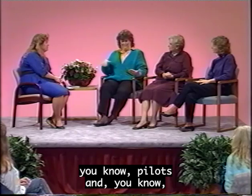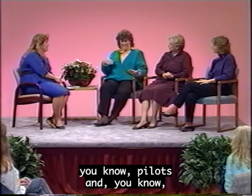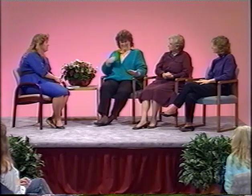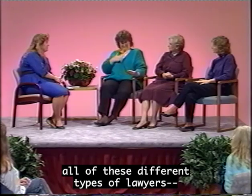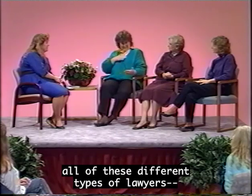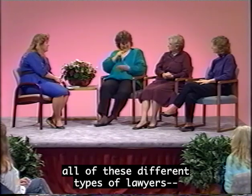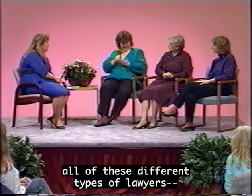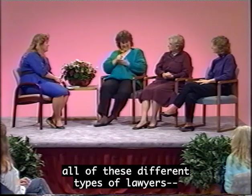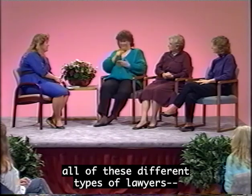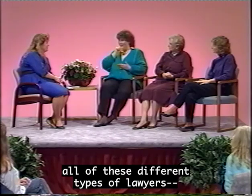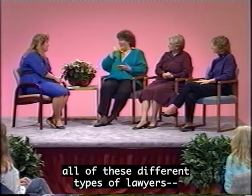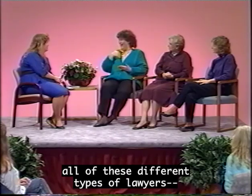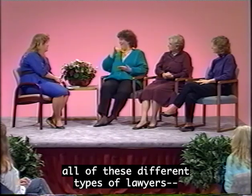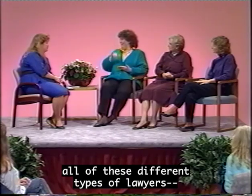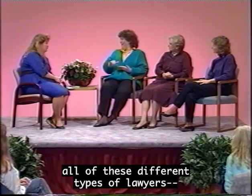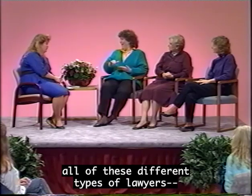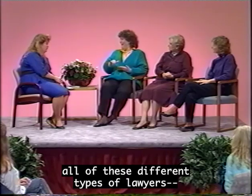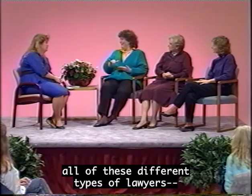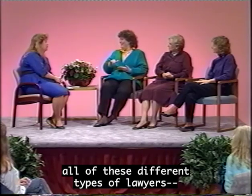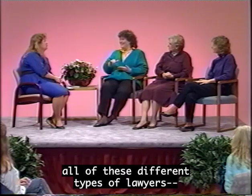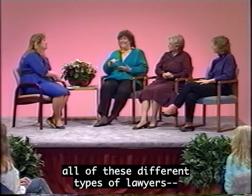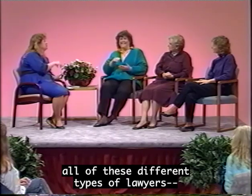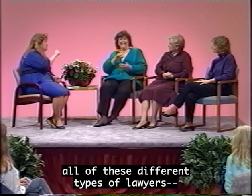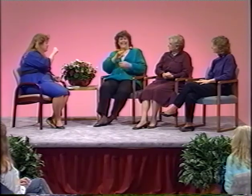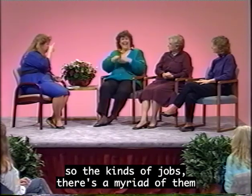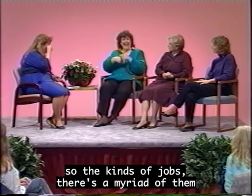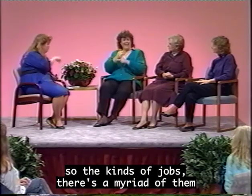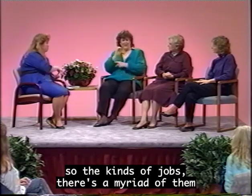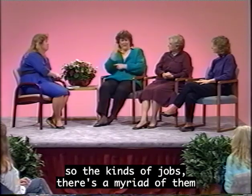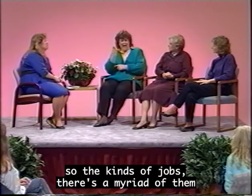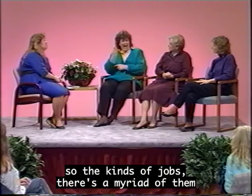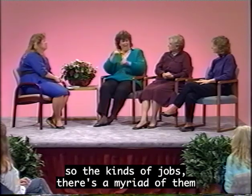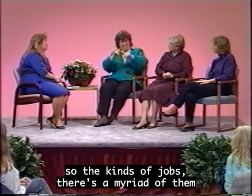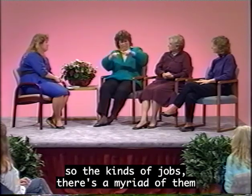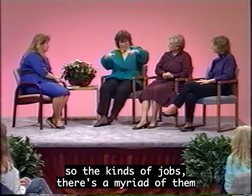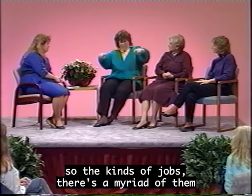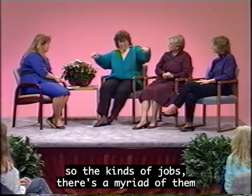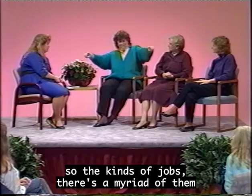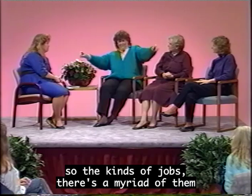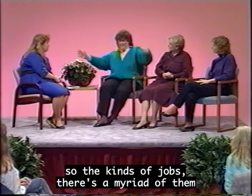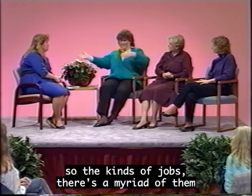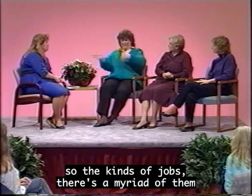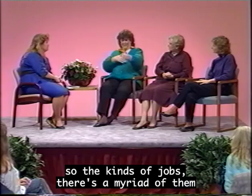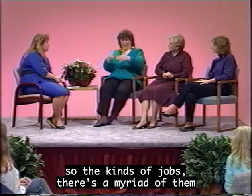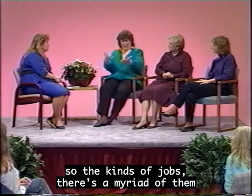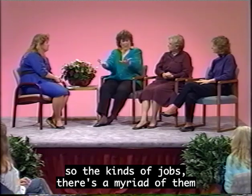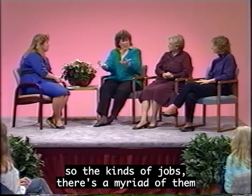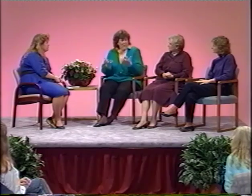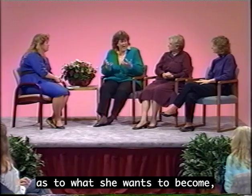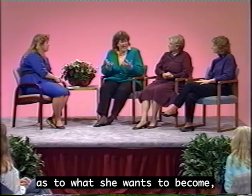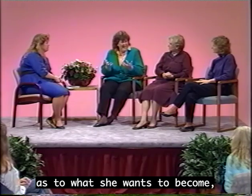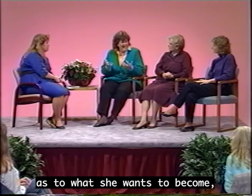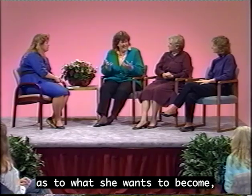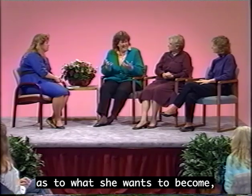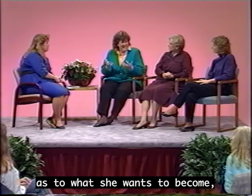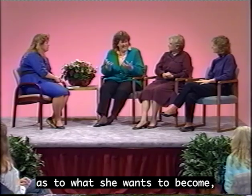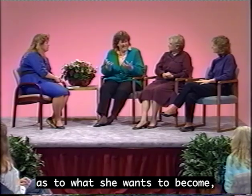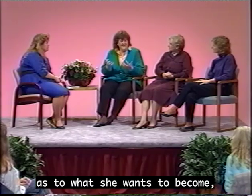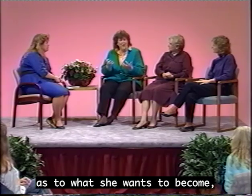and, all of these different types of lawyers. So the kinds of jobs, there's a myriad of them as to what she